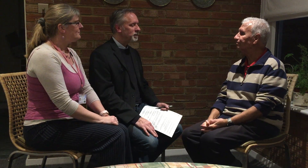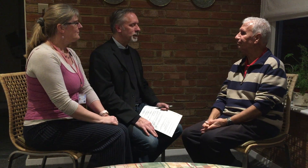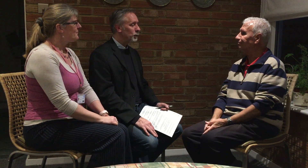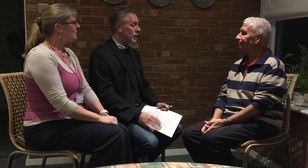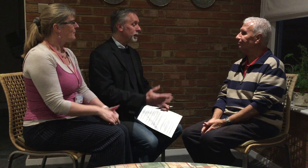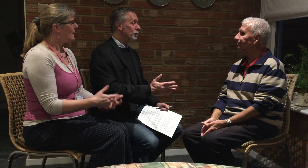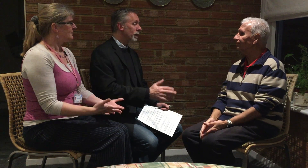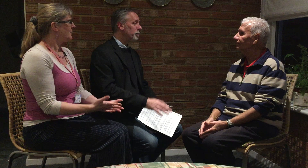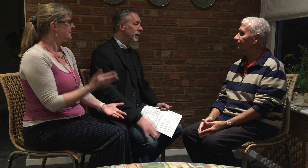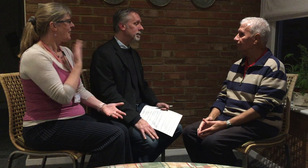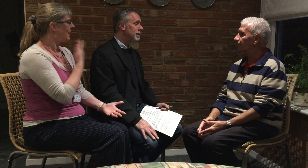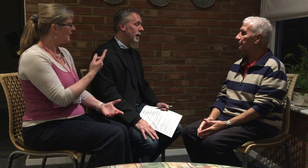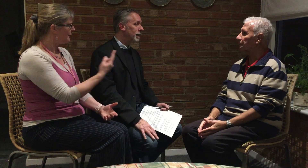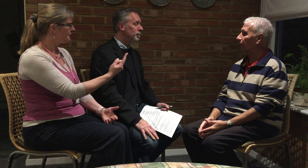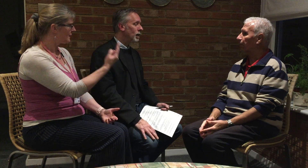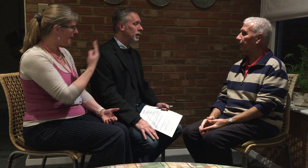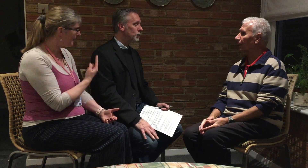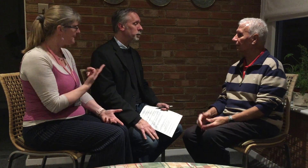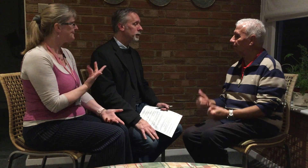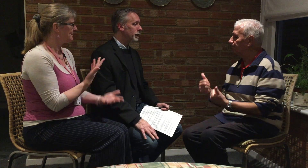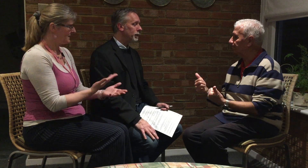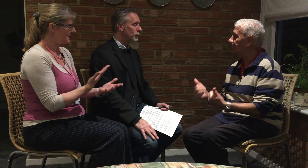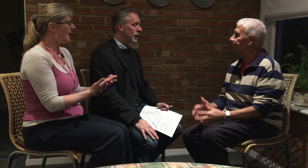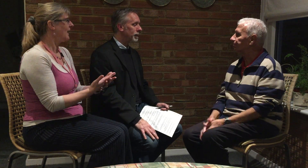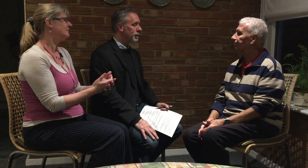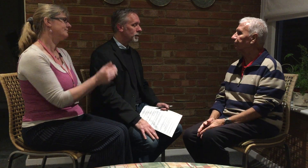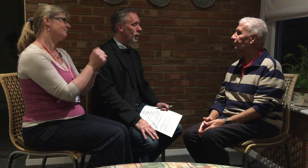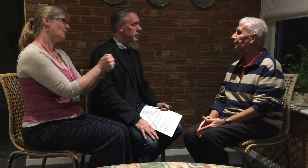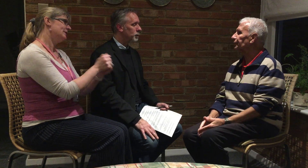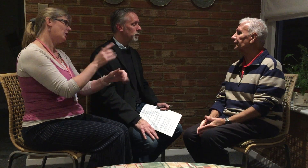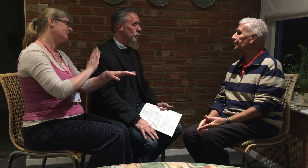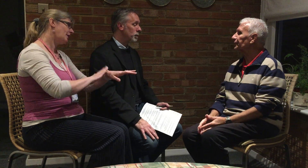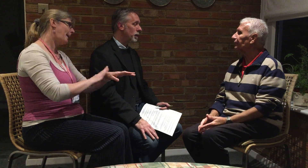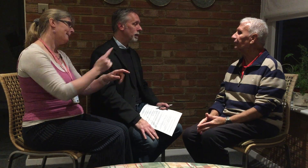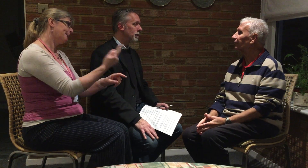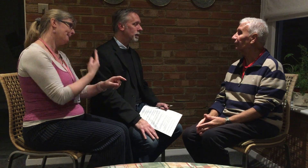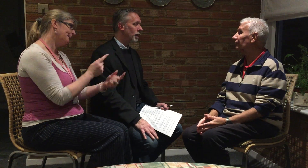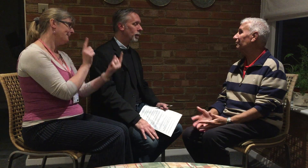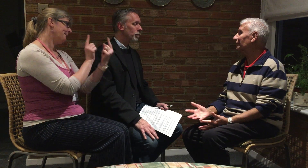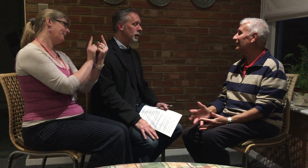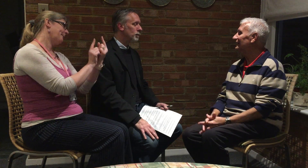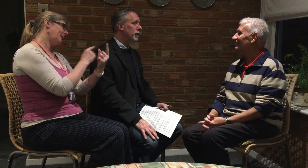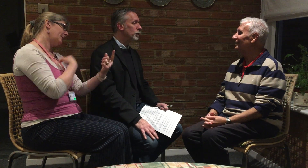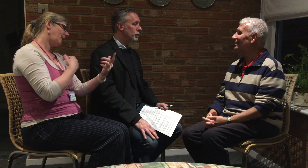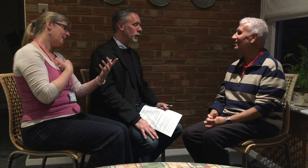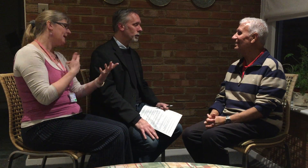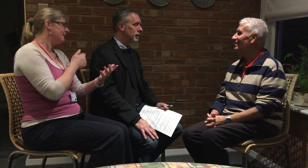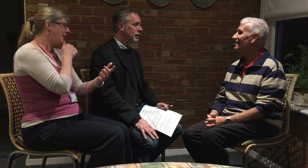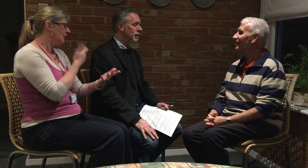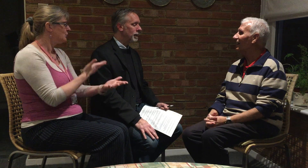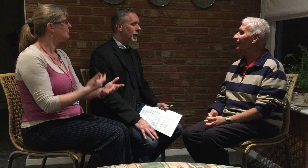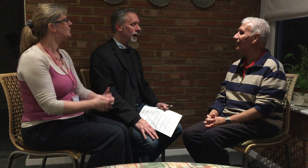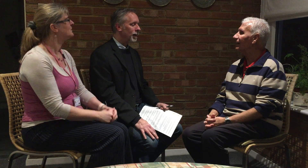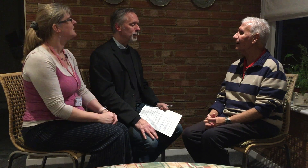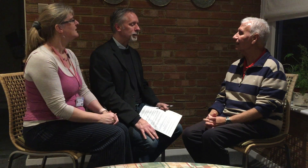So thank you for coming in today. I do appreciate you taking the time to meet with me. That's very good of you.